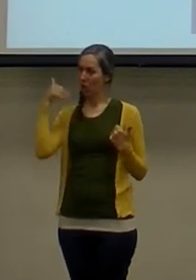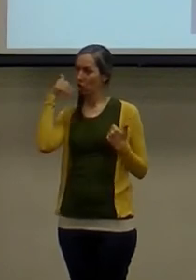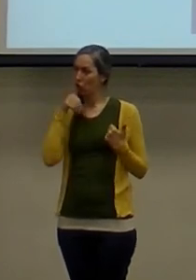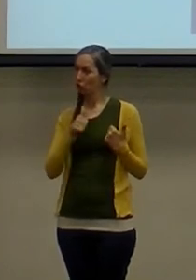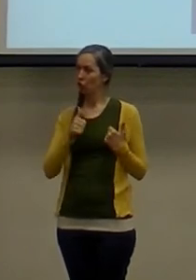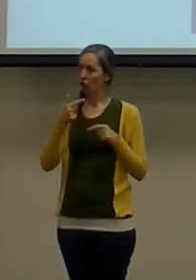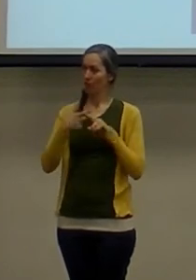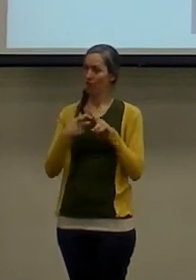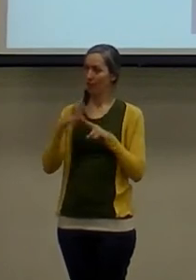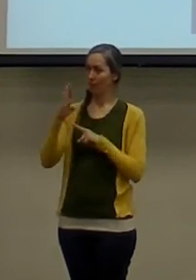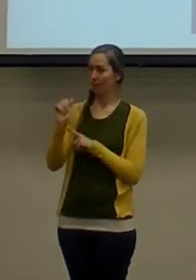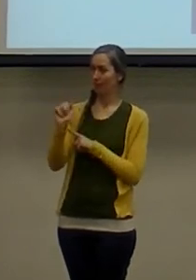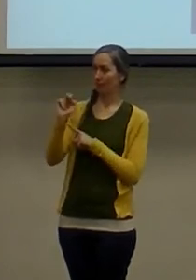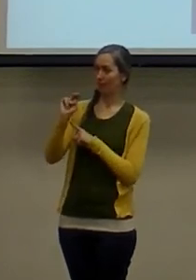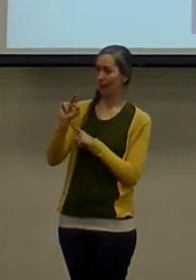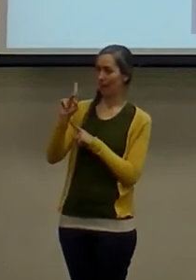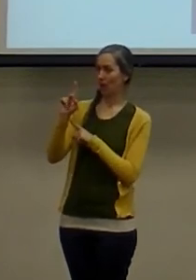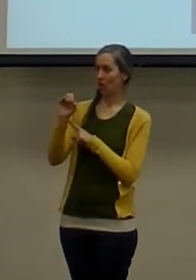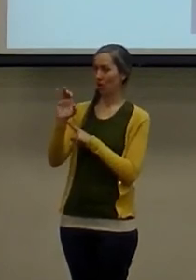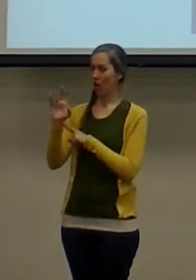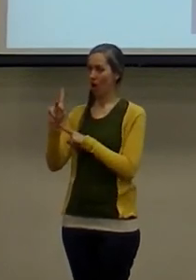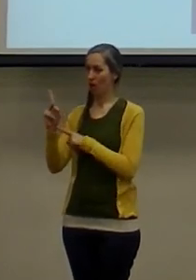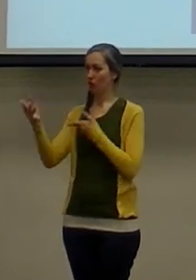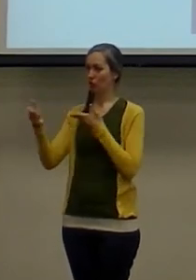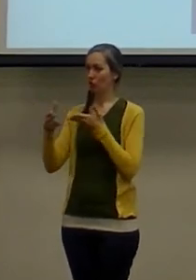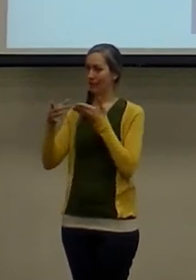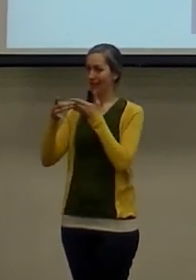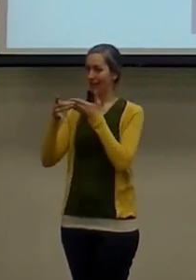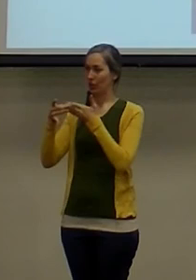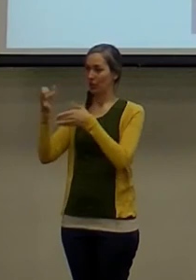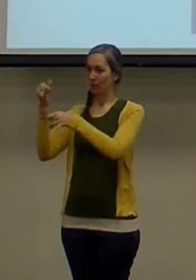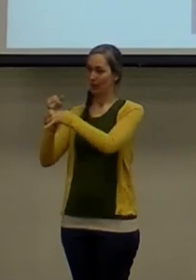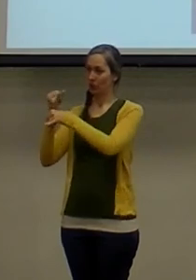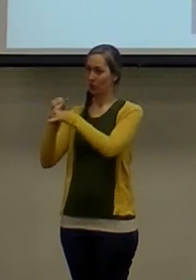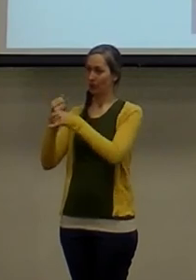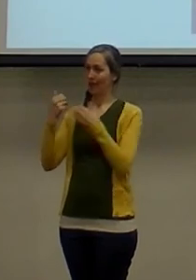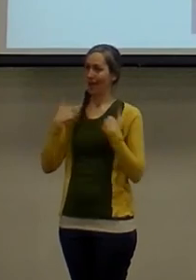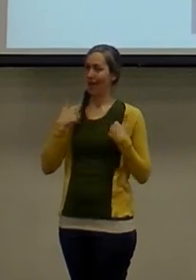Servant Leadership Institute summer program, passed out trap.